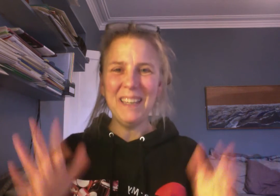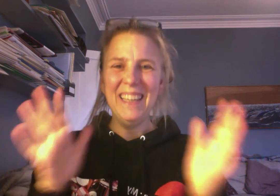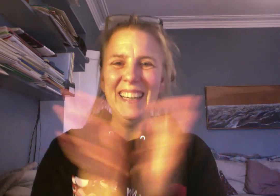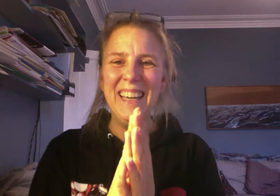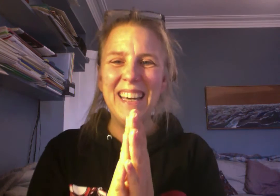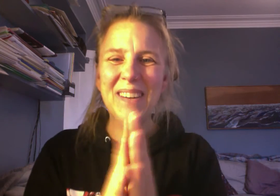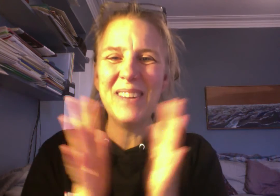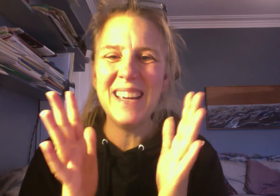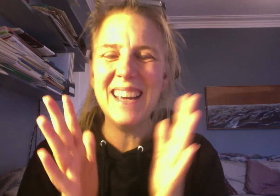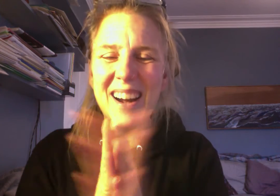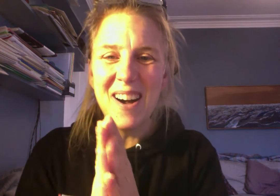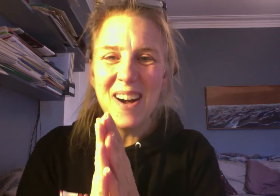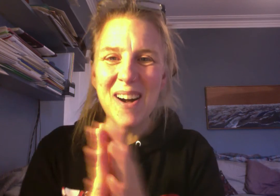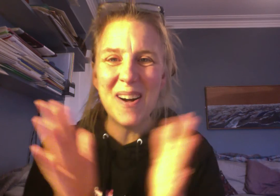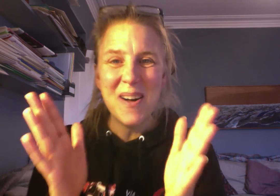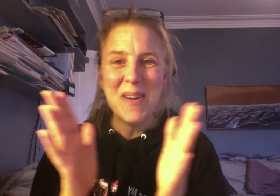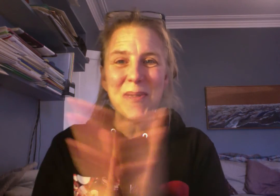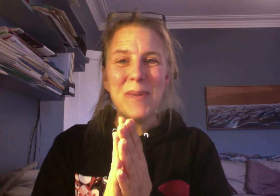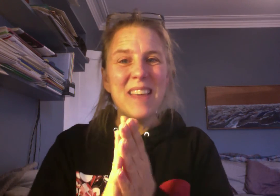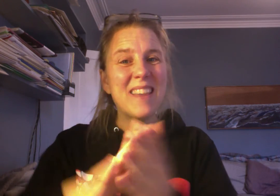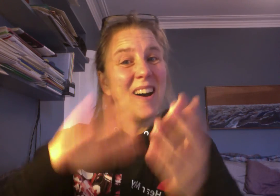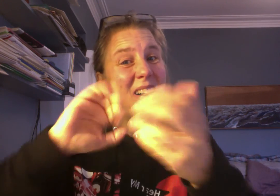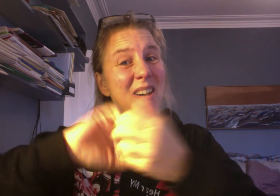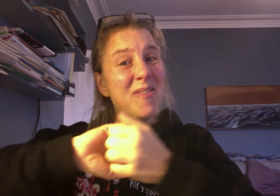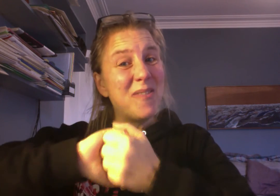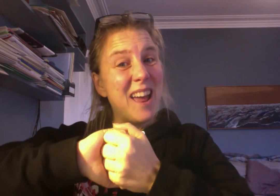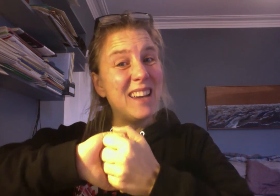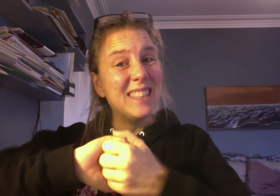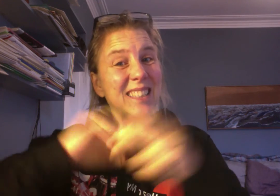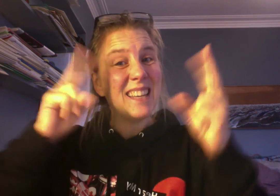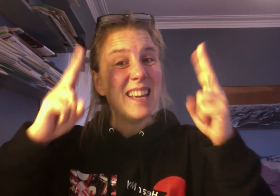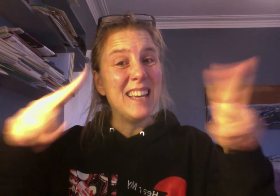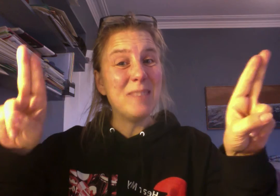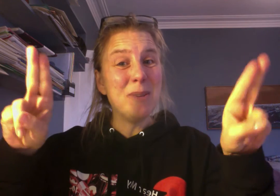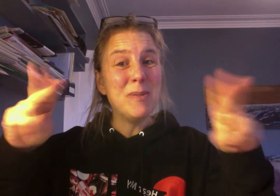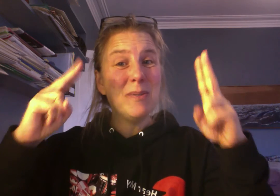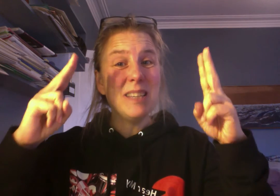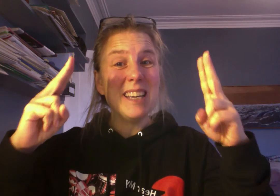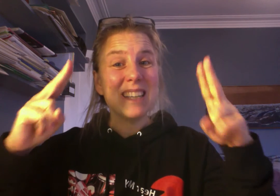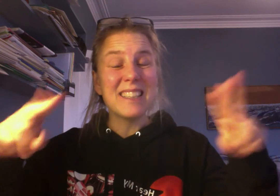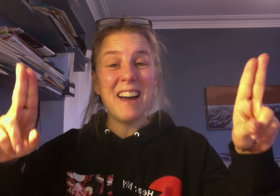Ooh. Here we are with our friends. It's music